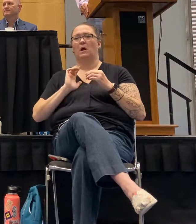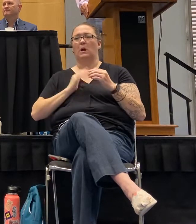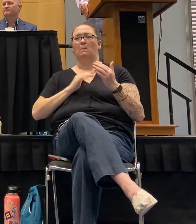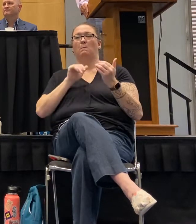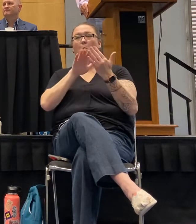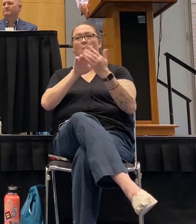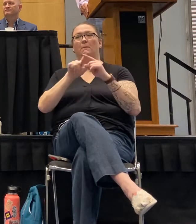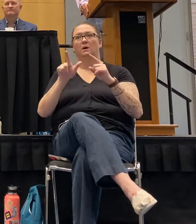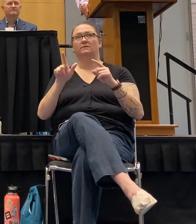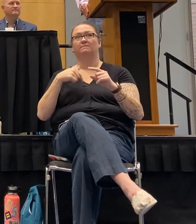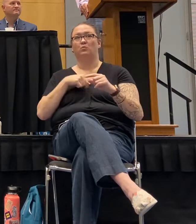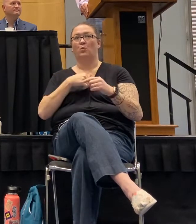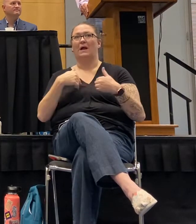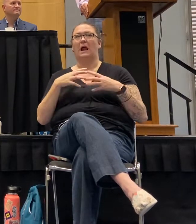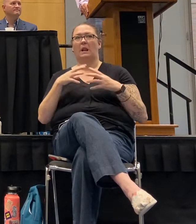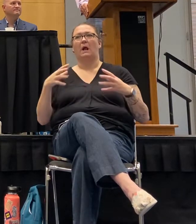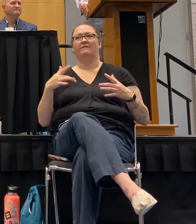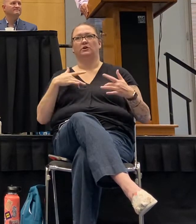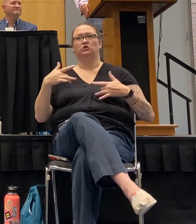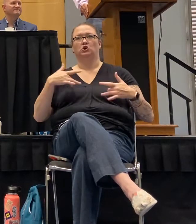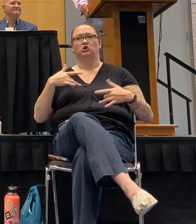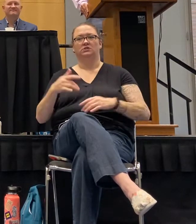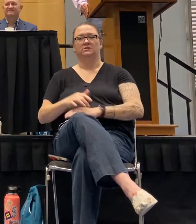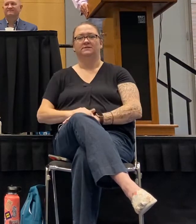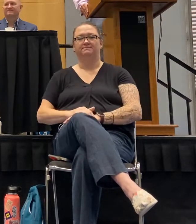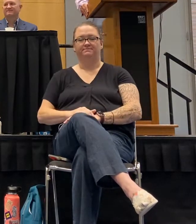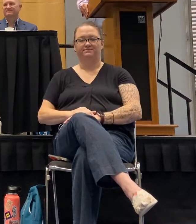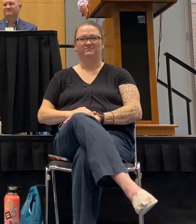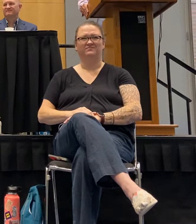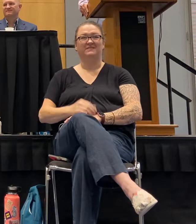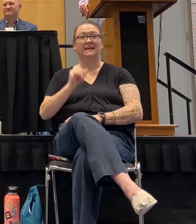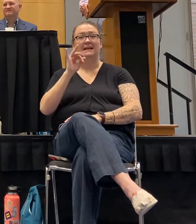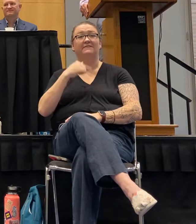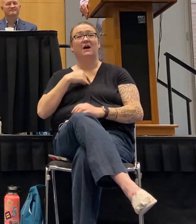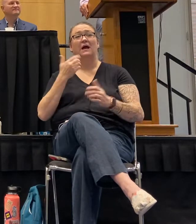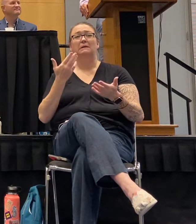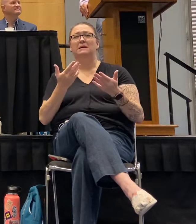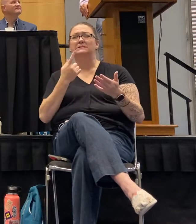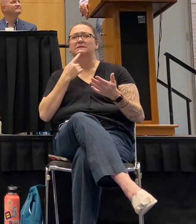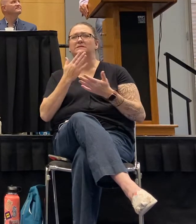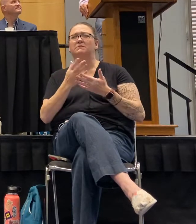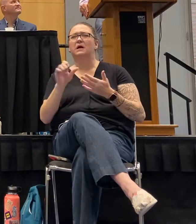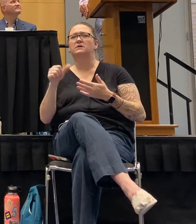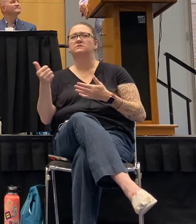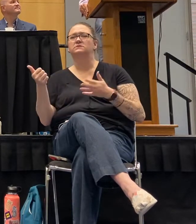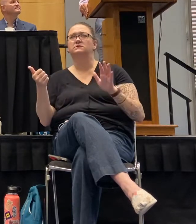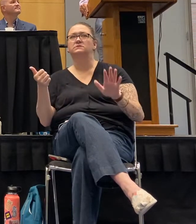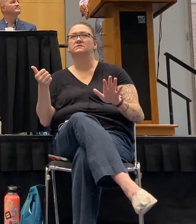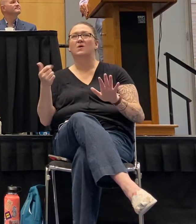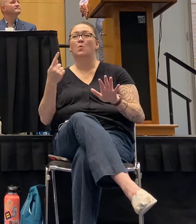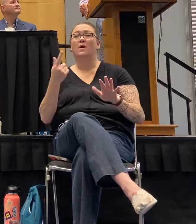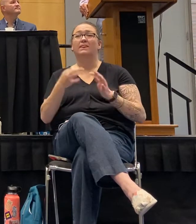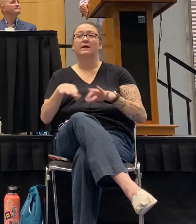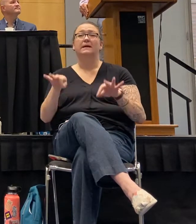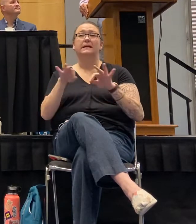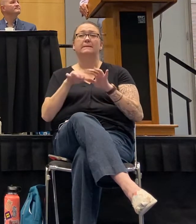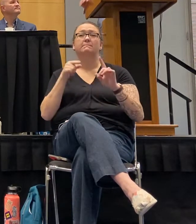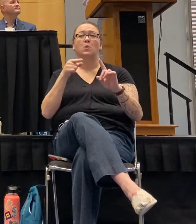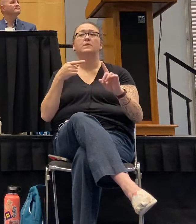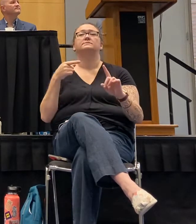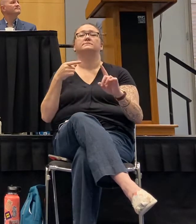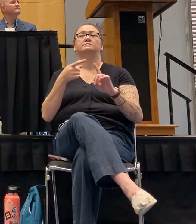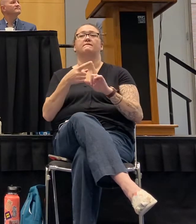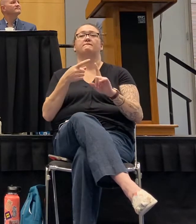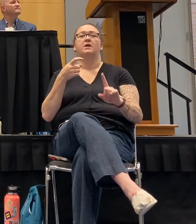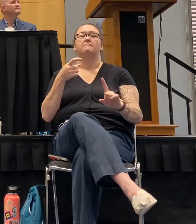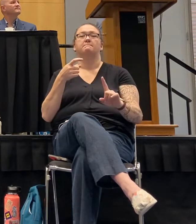but we had a lot of concerns. And if I may say something else, one of the key points that we got